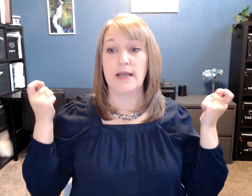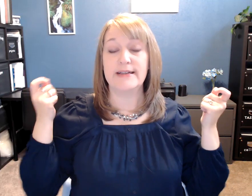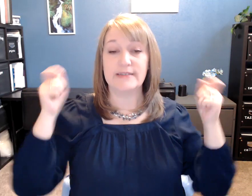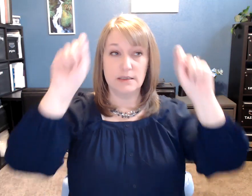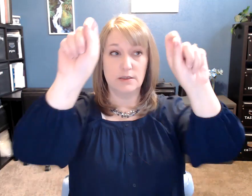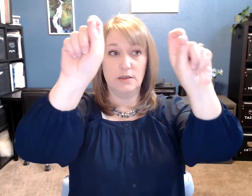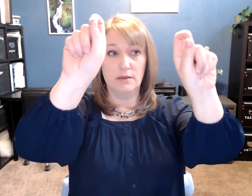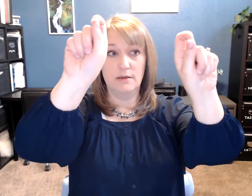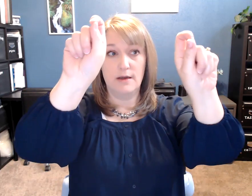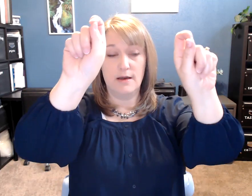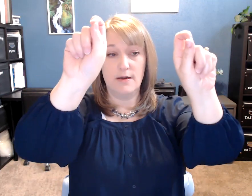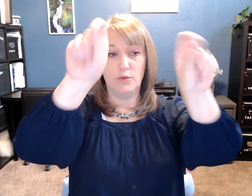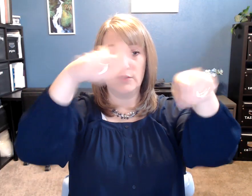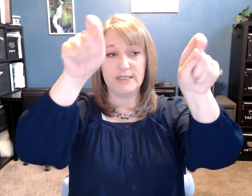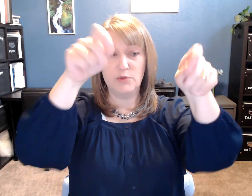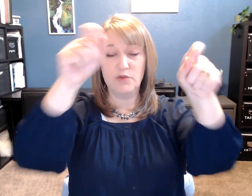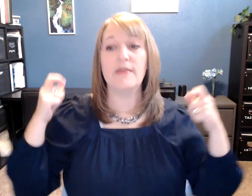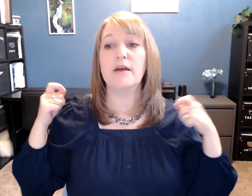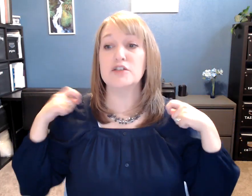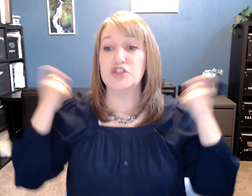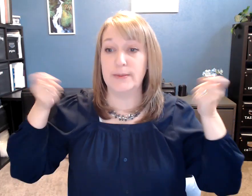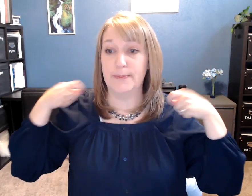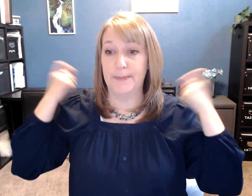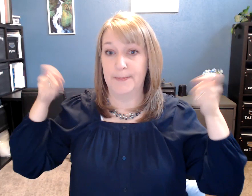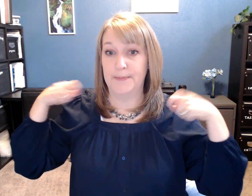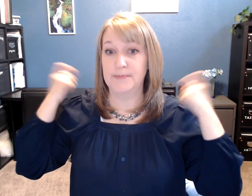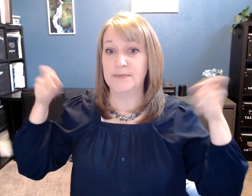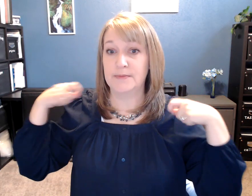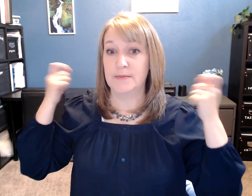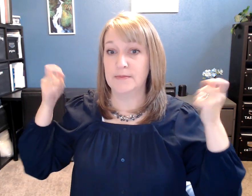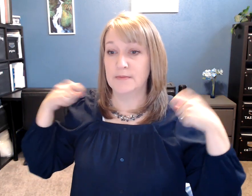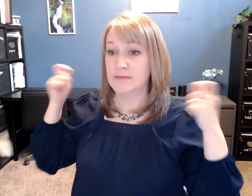it's a little wrist movement there, gym.